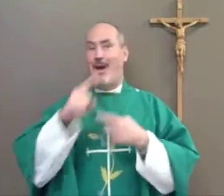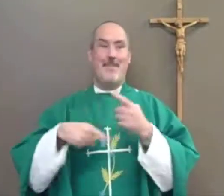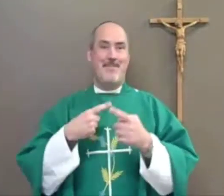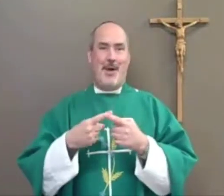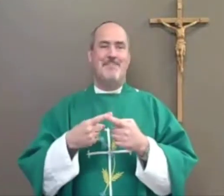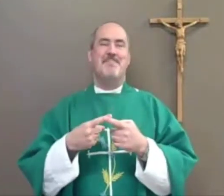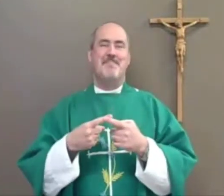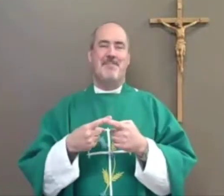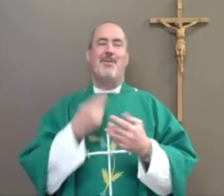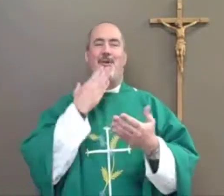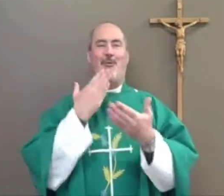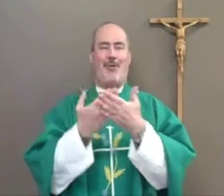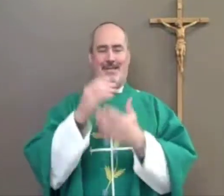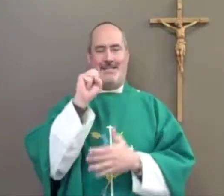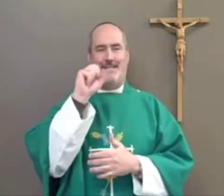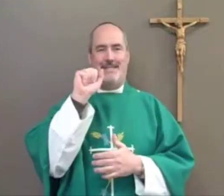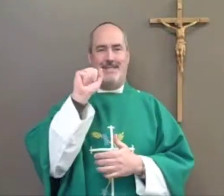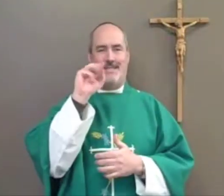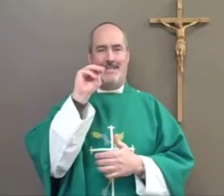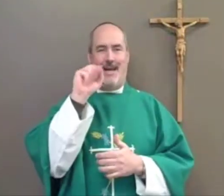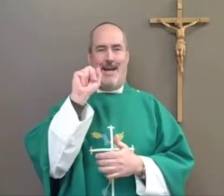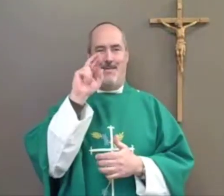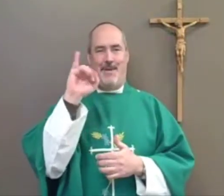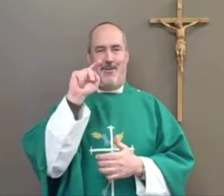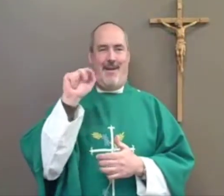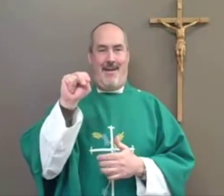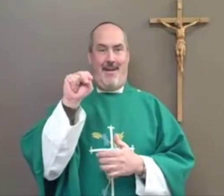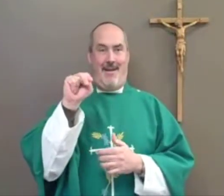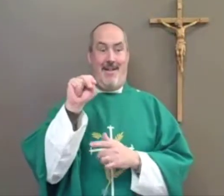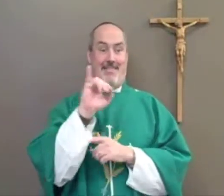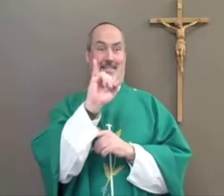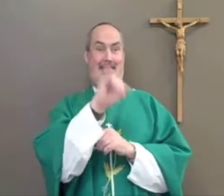Today's gospel is about the Good Samaritan.